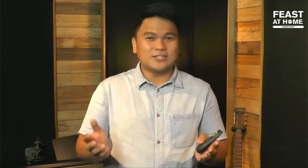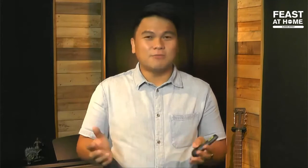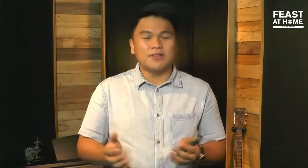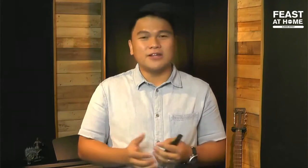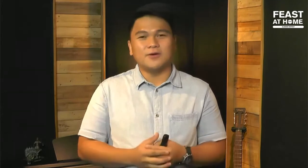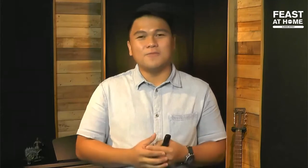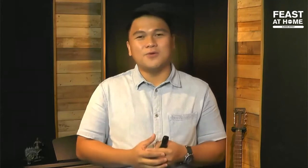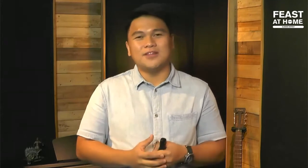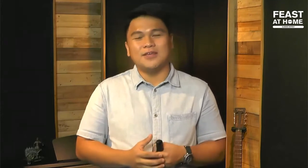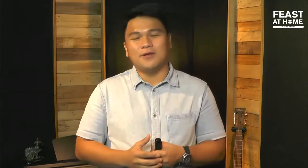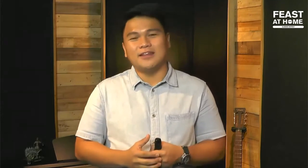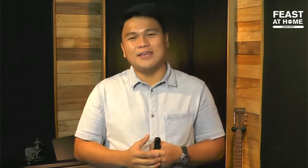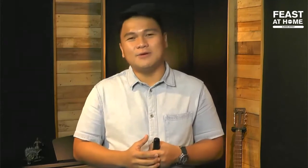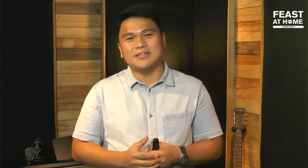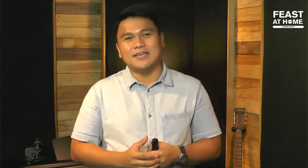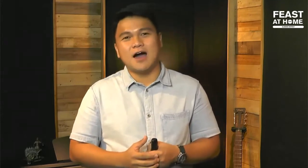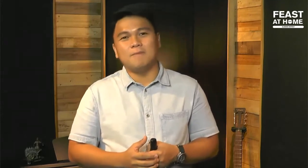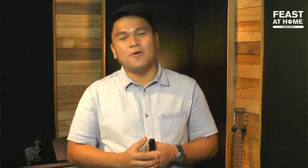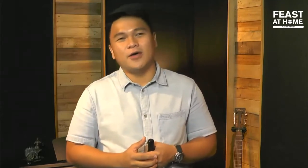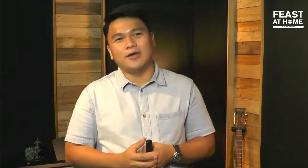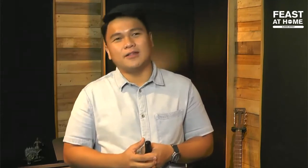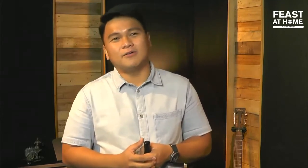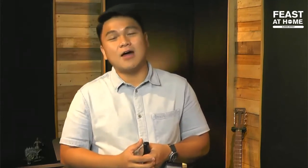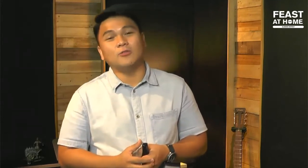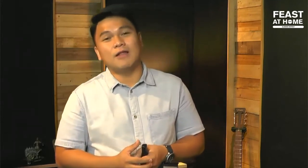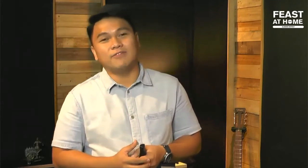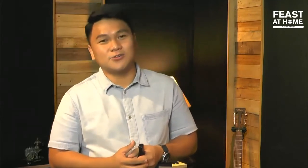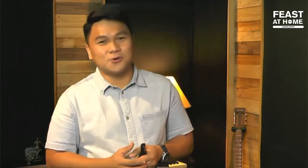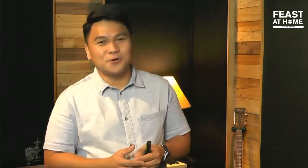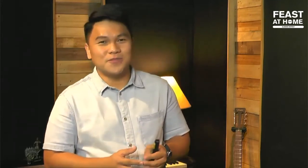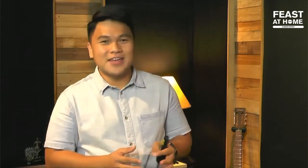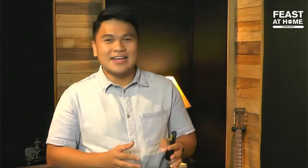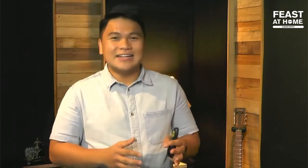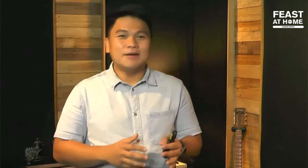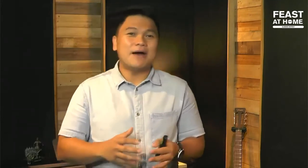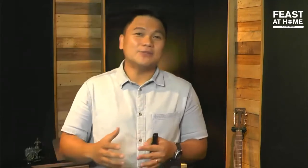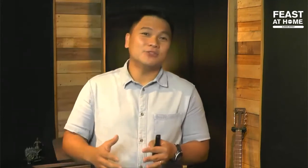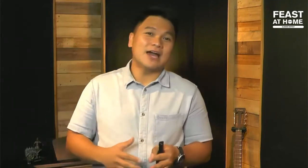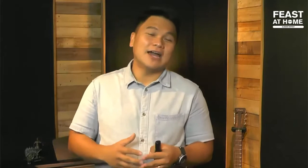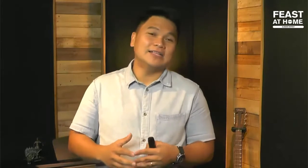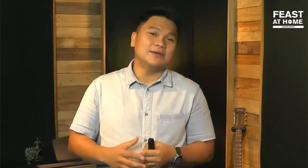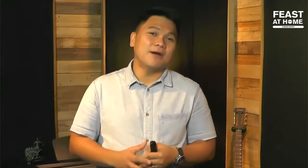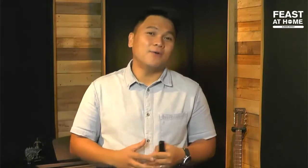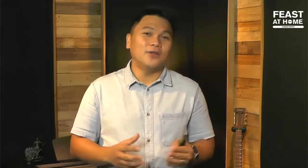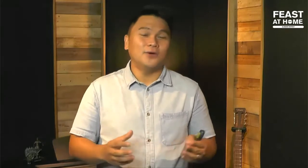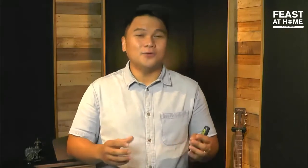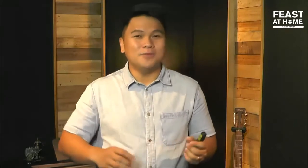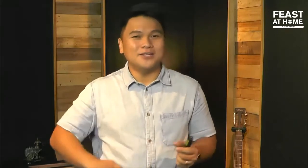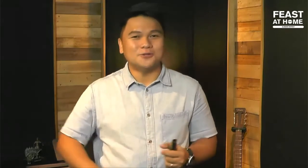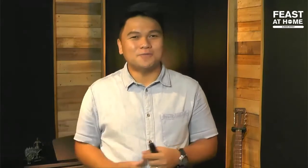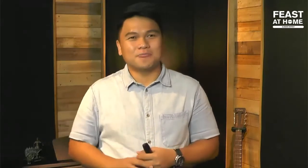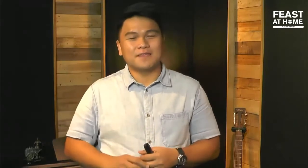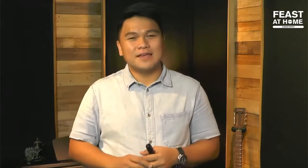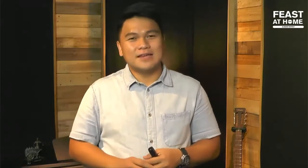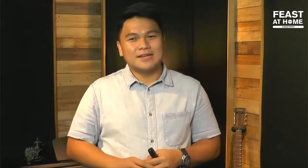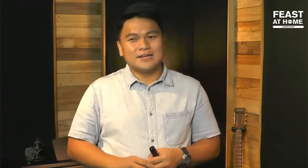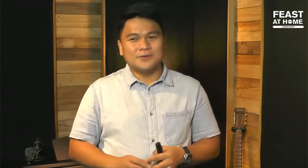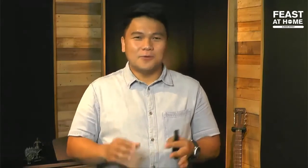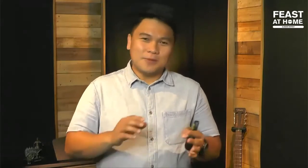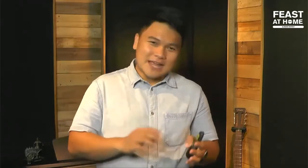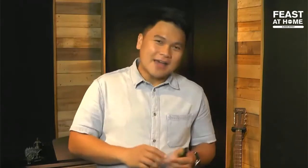there's this brother in the community when he was a young boy at around 12 years old, napasok siya kagad sa mga kung ano-anong bisyo.